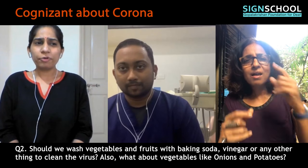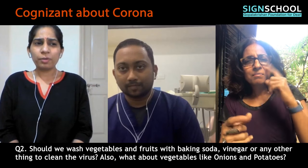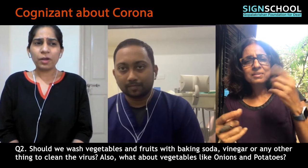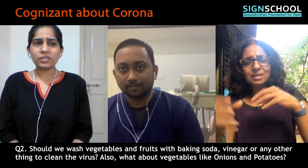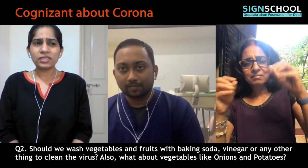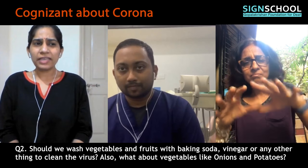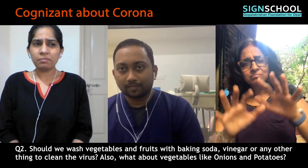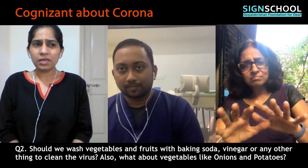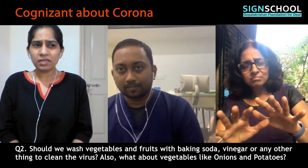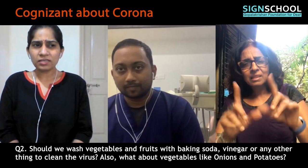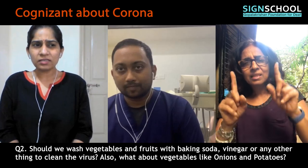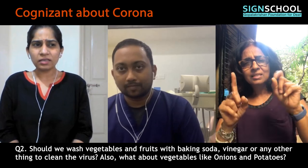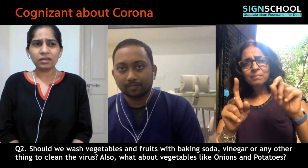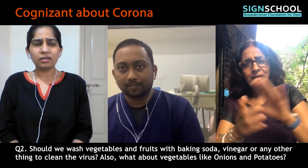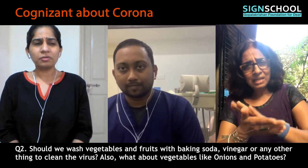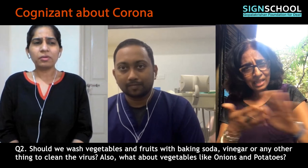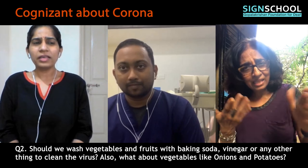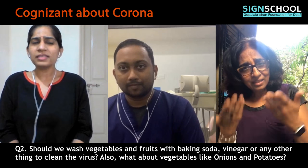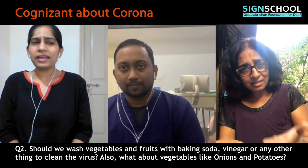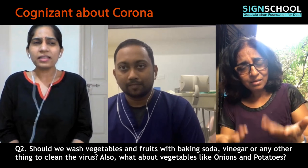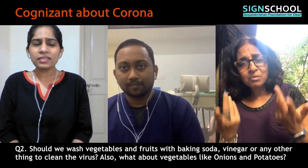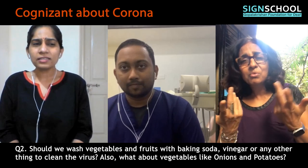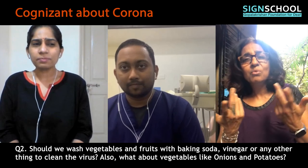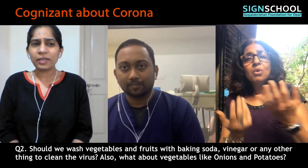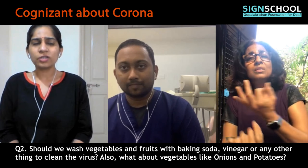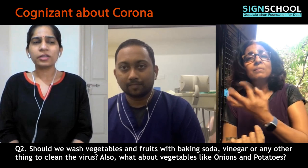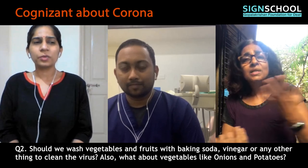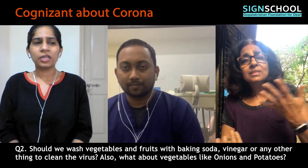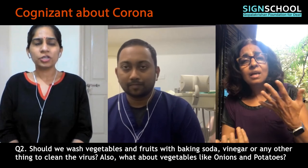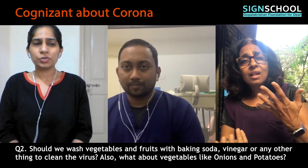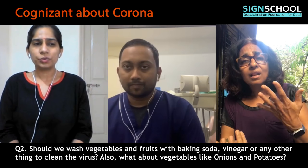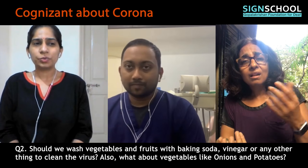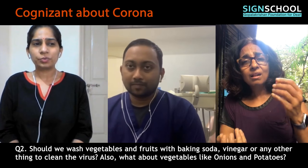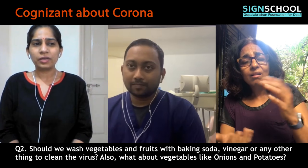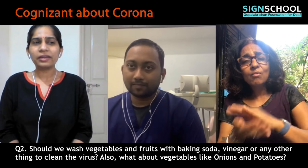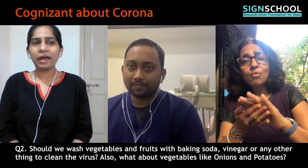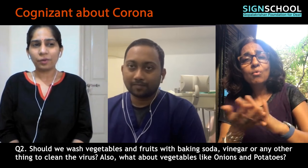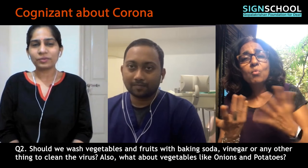and soak it for about 10 minutes? Is there anything special that we